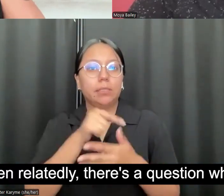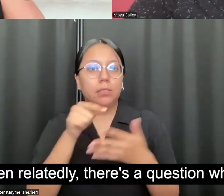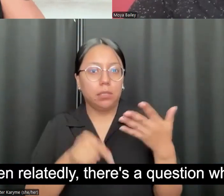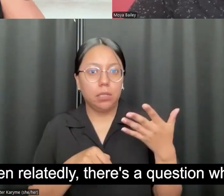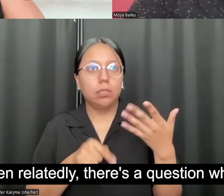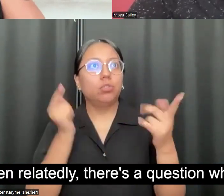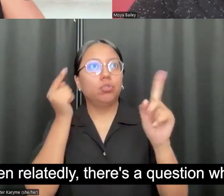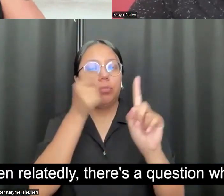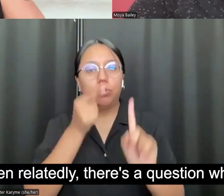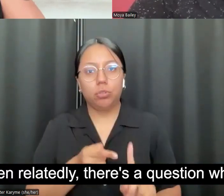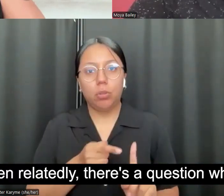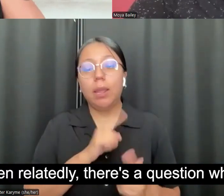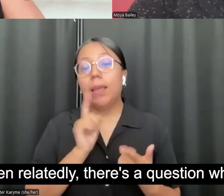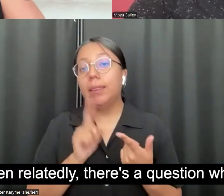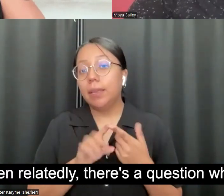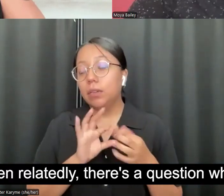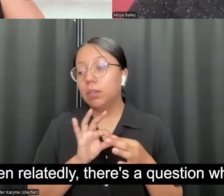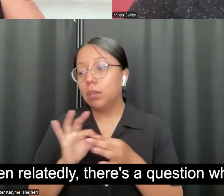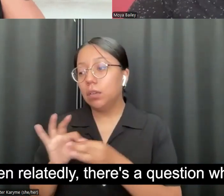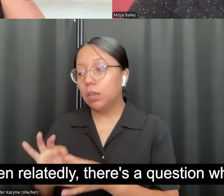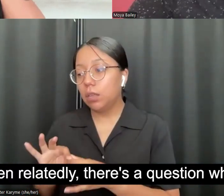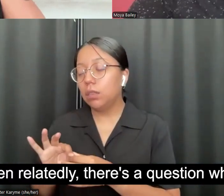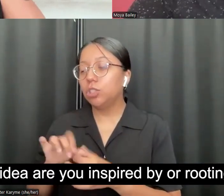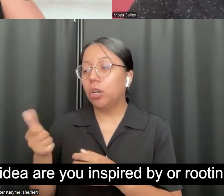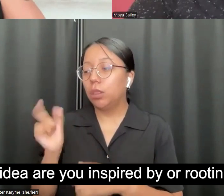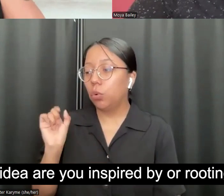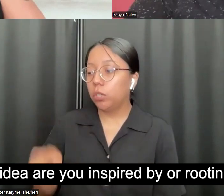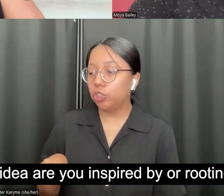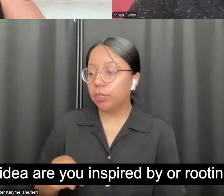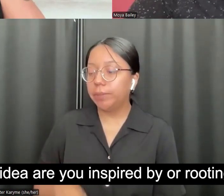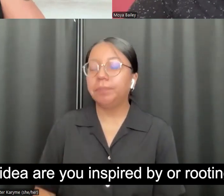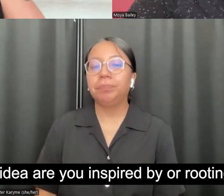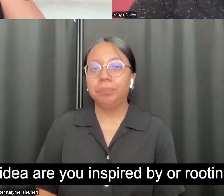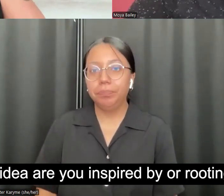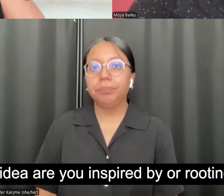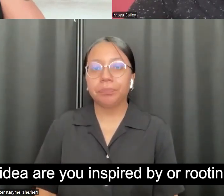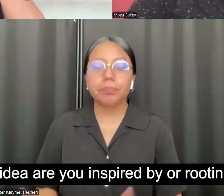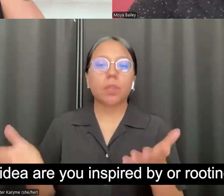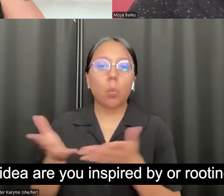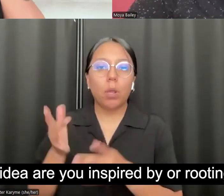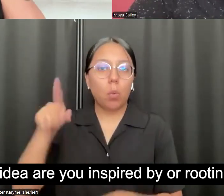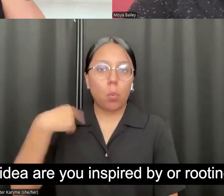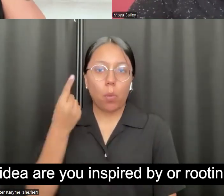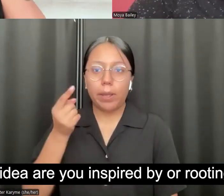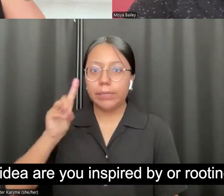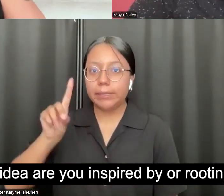then relatedly, there's a question, what wild disabled idea are you inspired by or